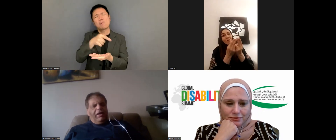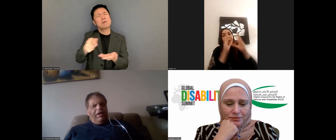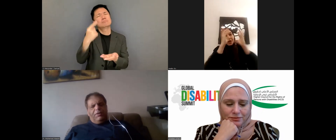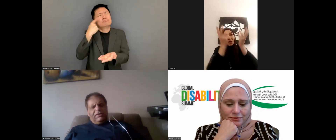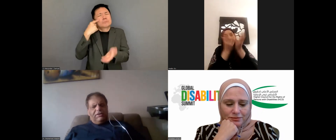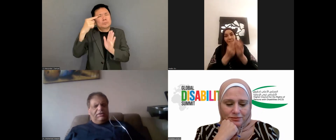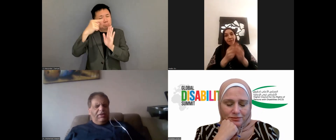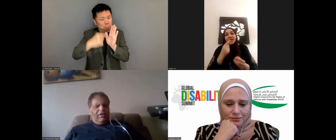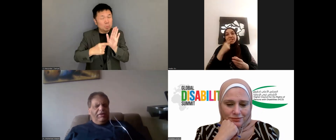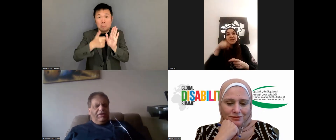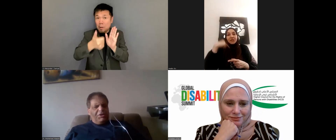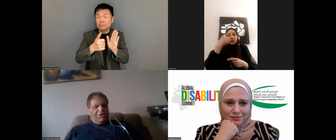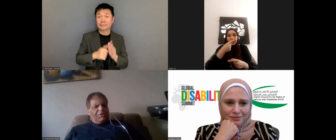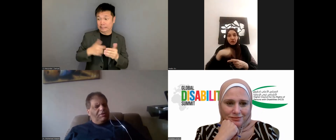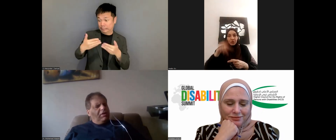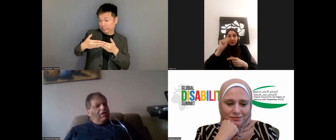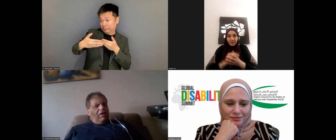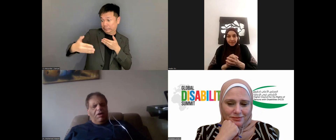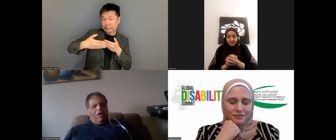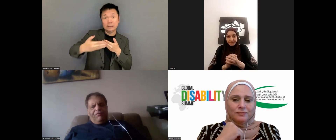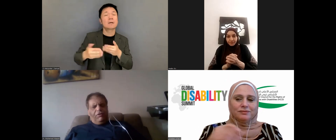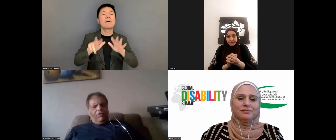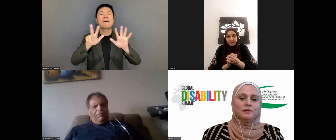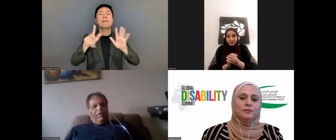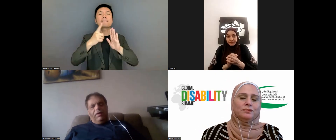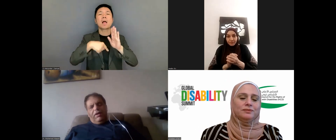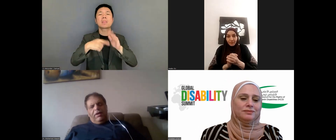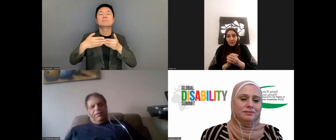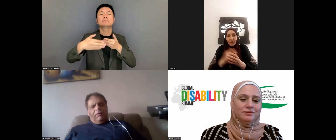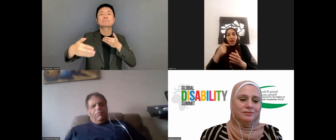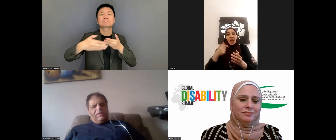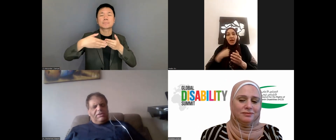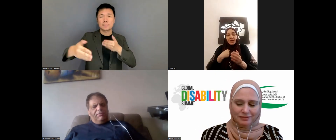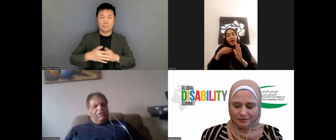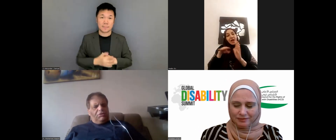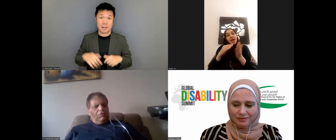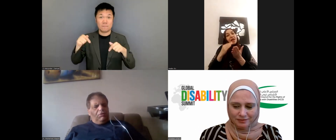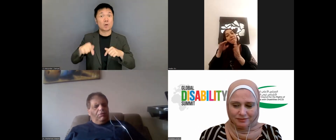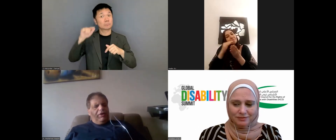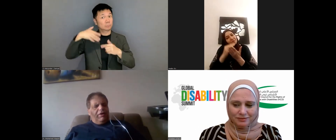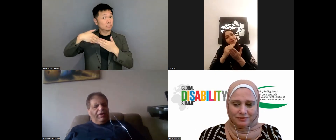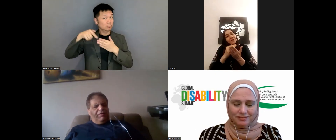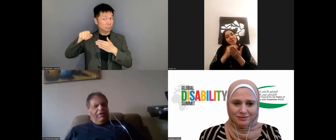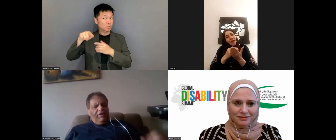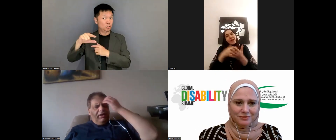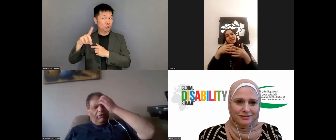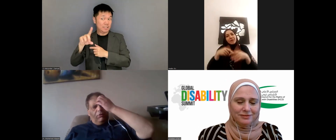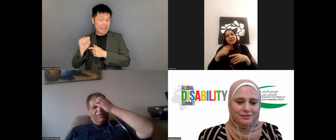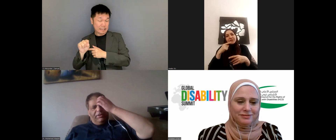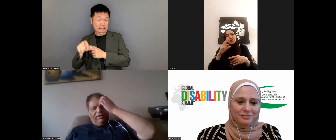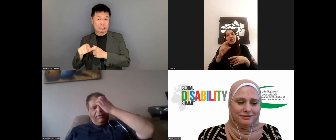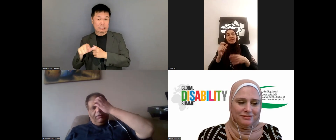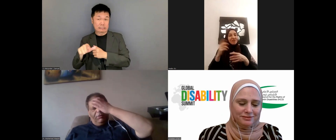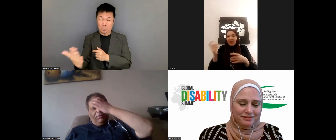like 8 months just away from the global summit. So we are getting really